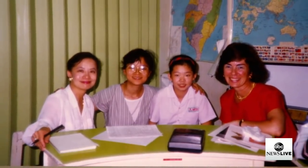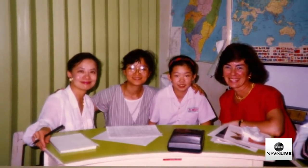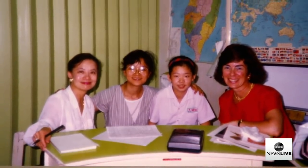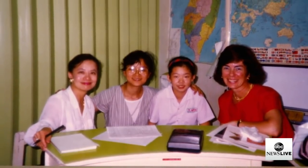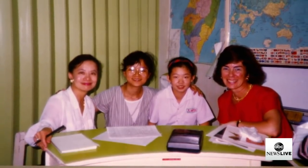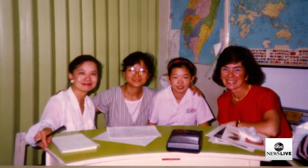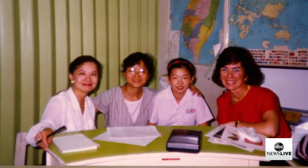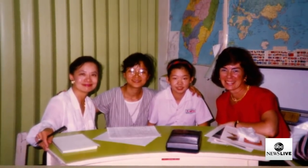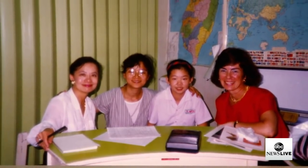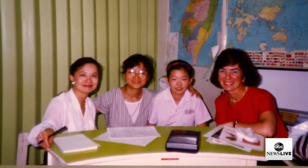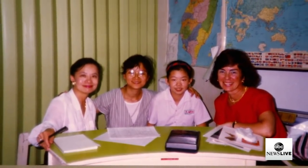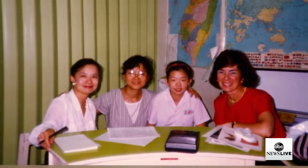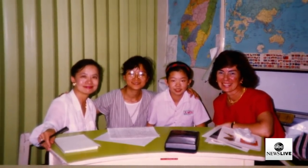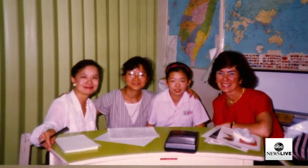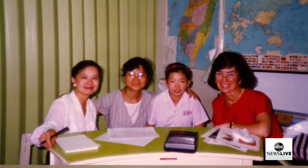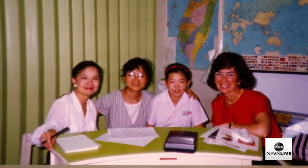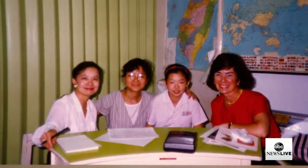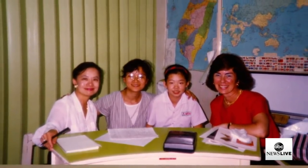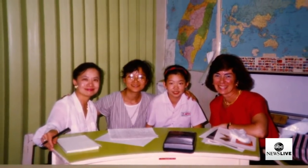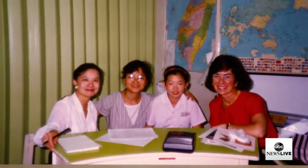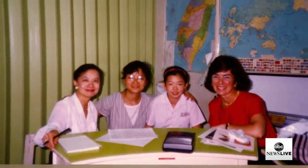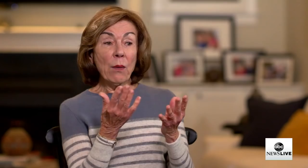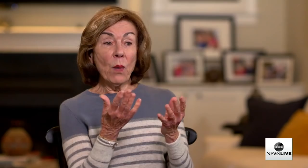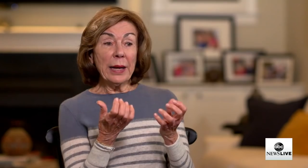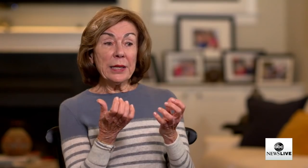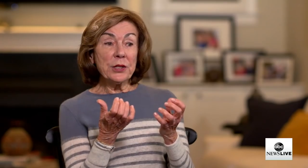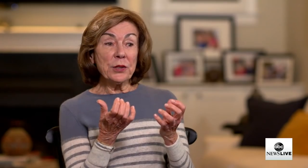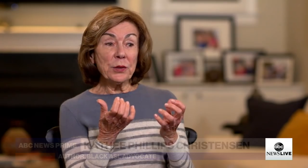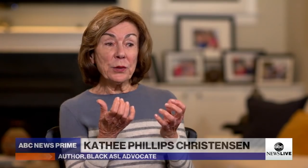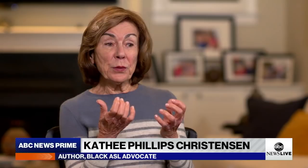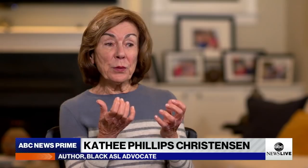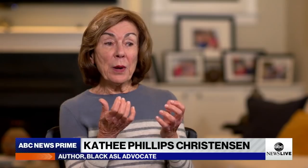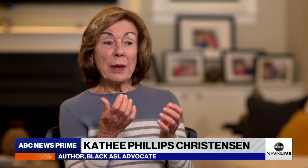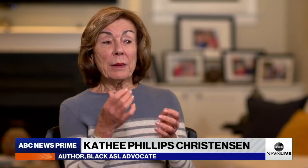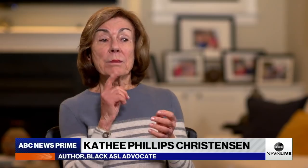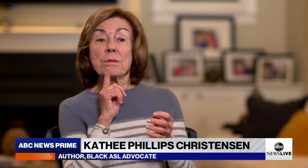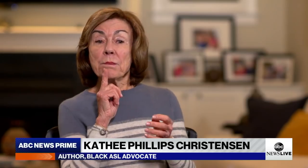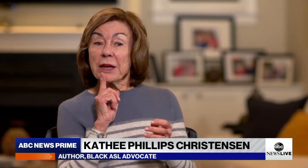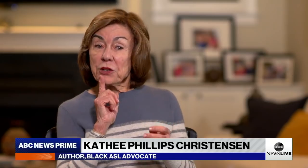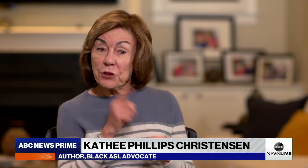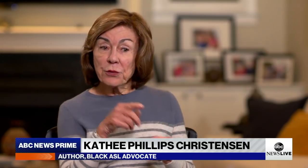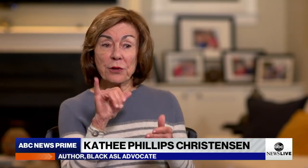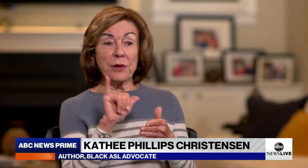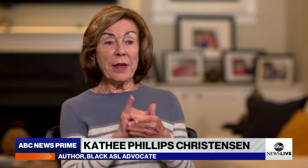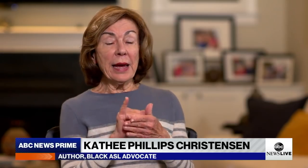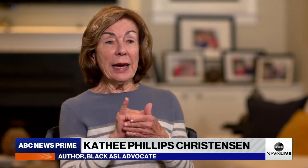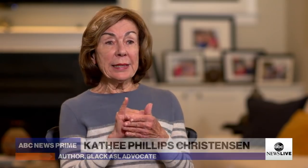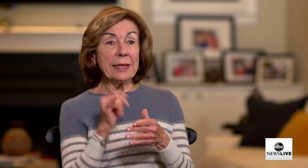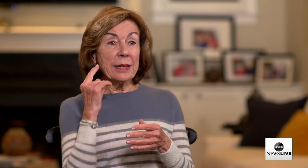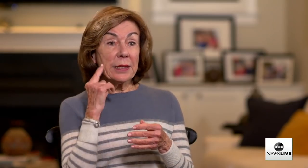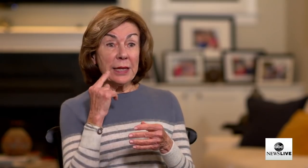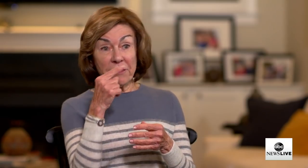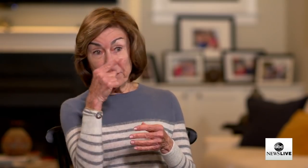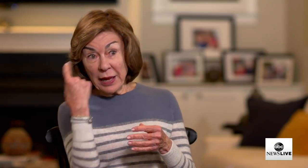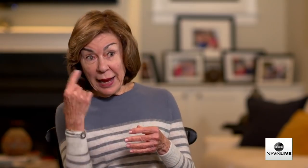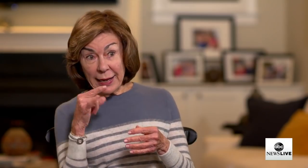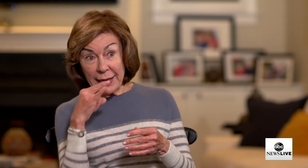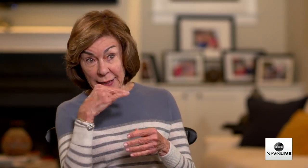fierce advocate for equal rights. I wanted to make sure that the deaf black kids